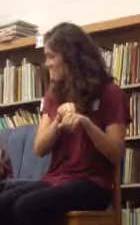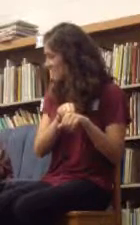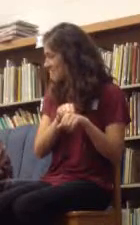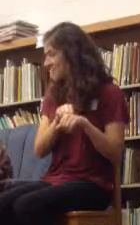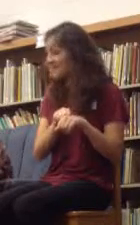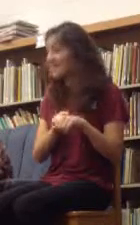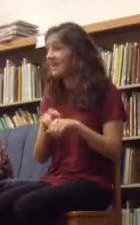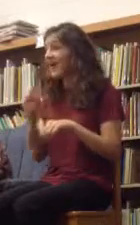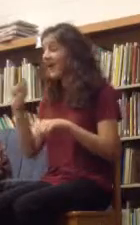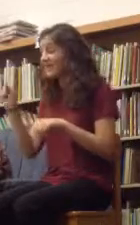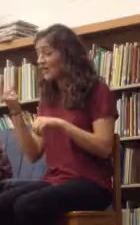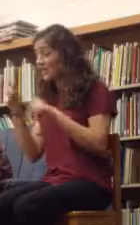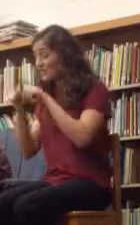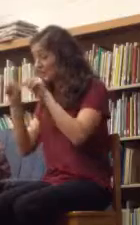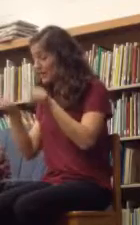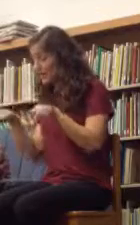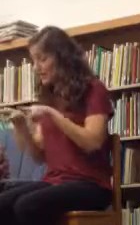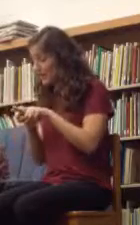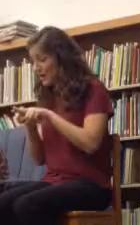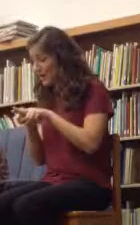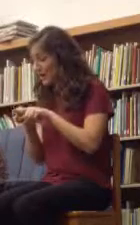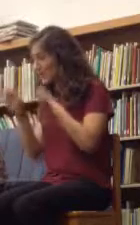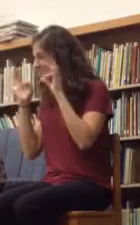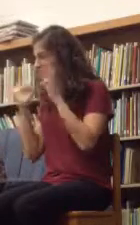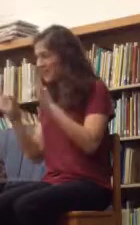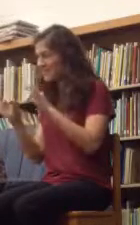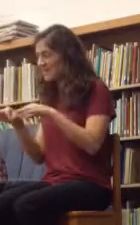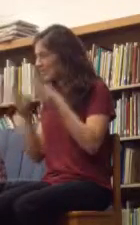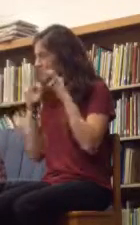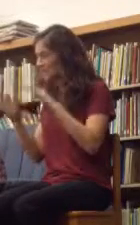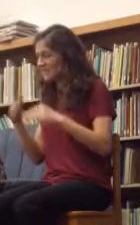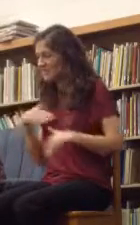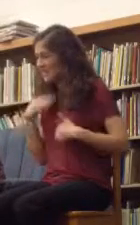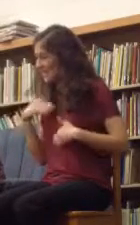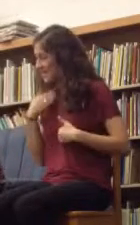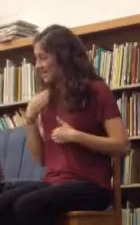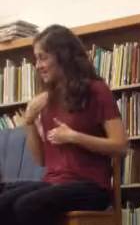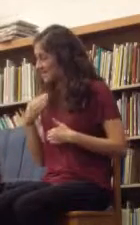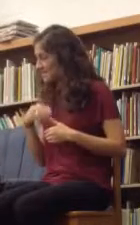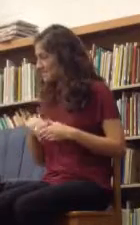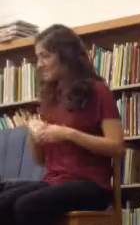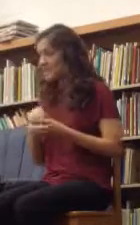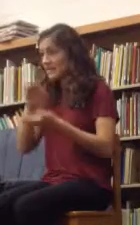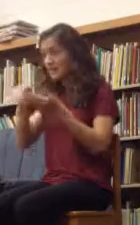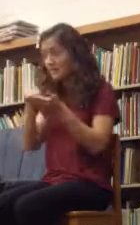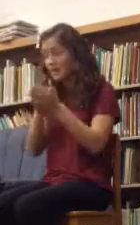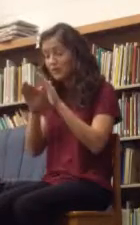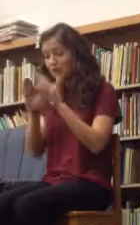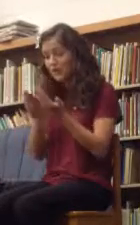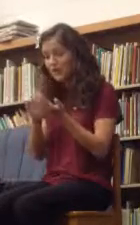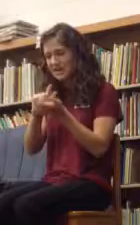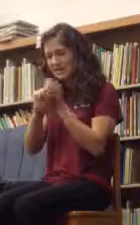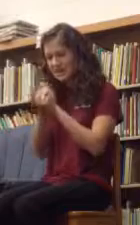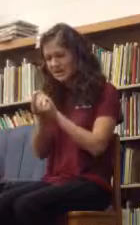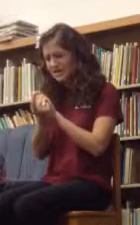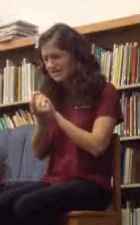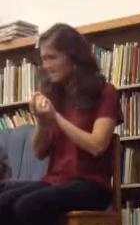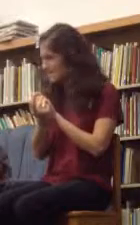perfectly happy. But it changed a lot in the middle of the book, didn't it? And then, after